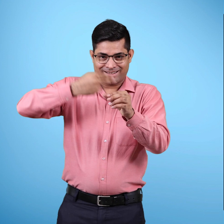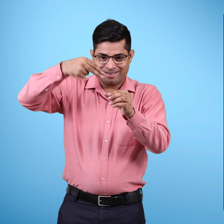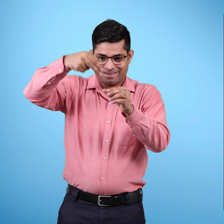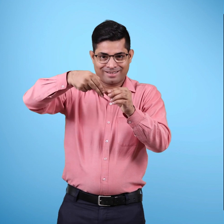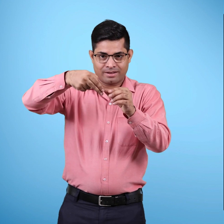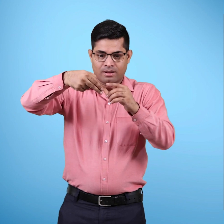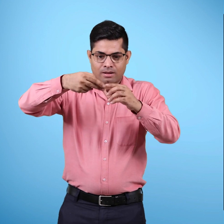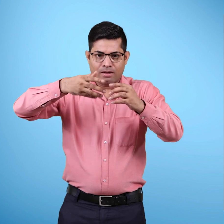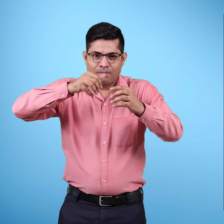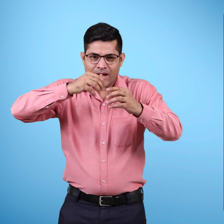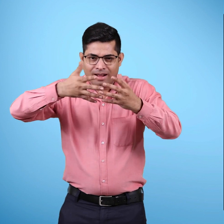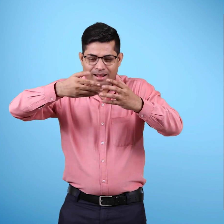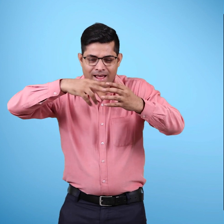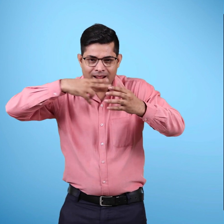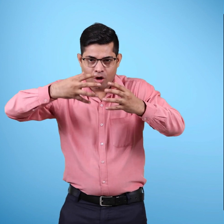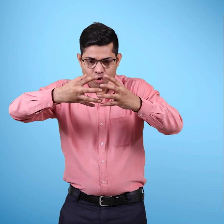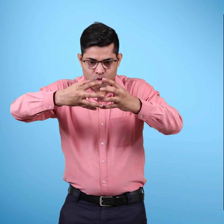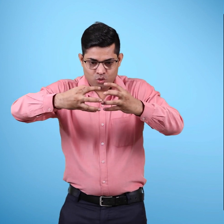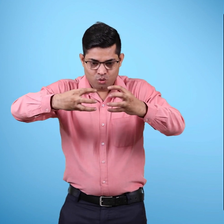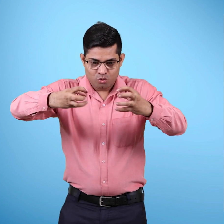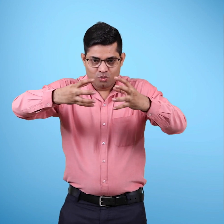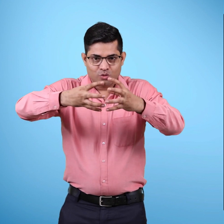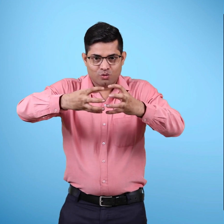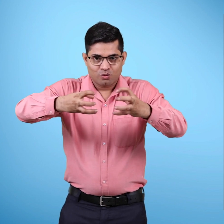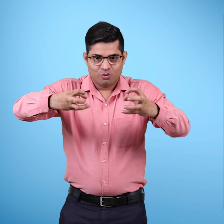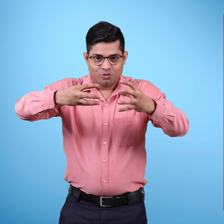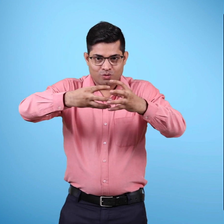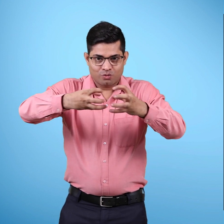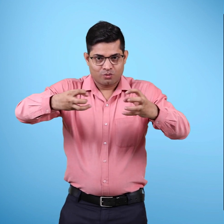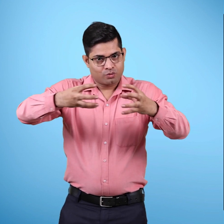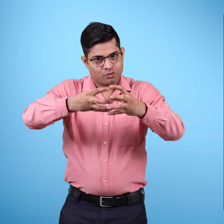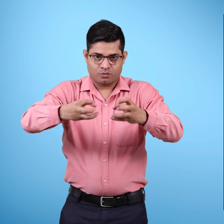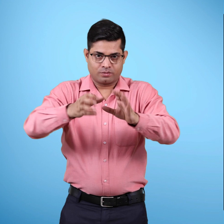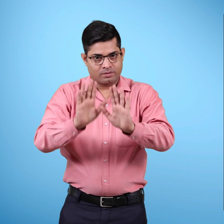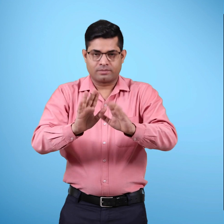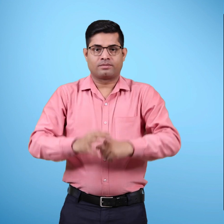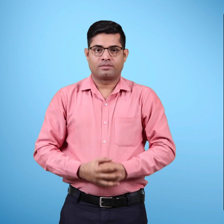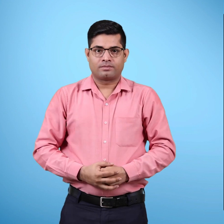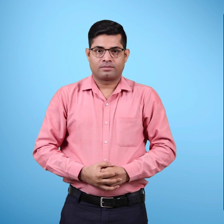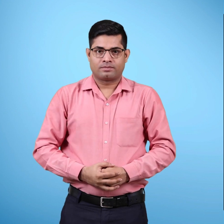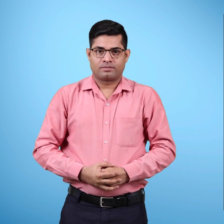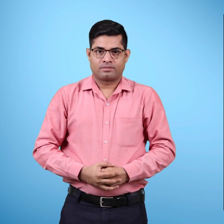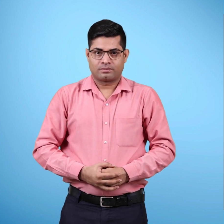Heat the beaker till all the green color from the leaf comes out into the spirit in the test tube.